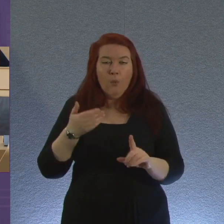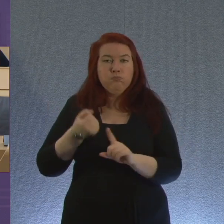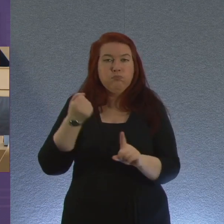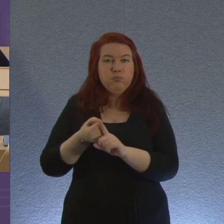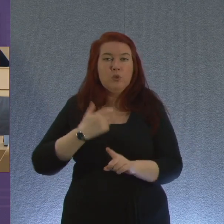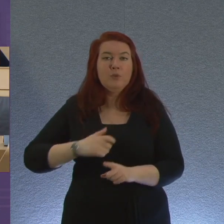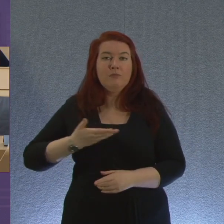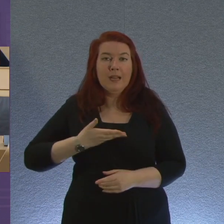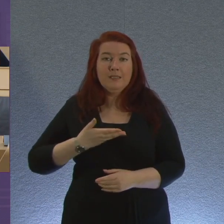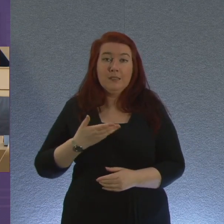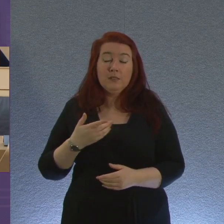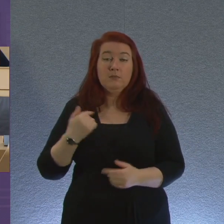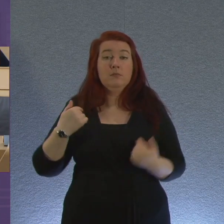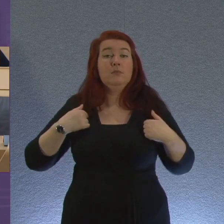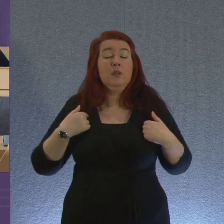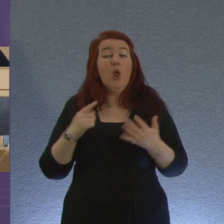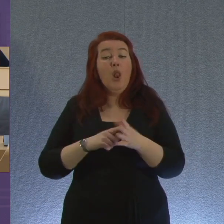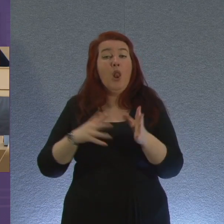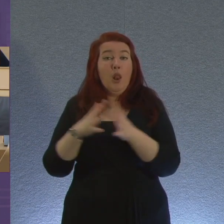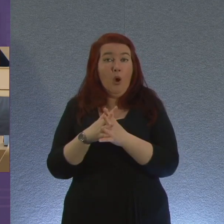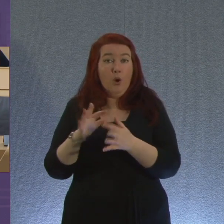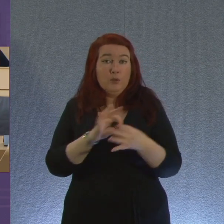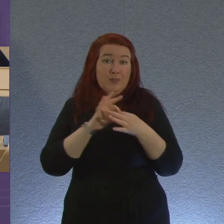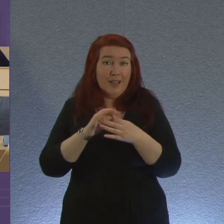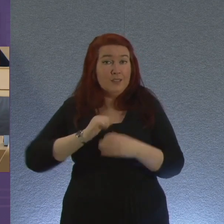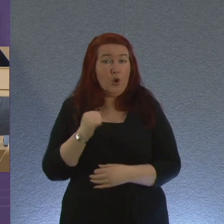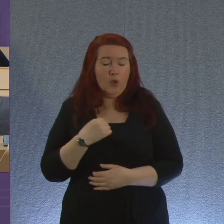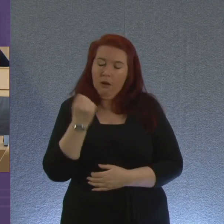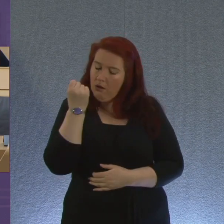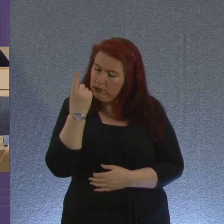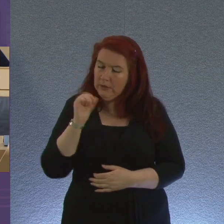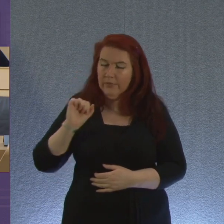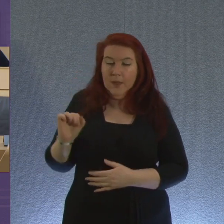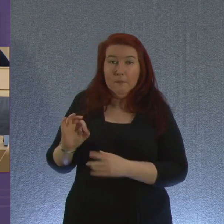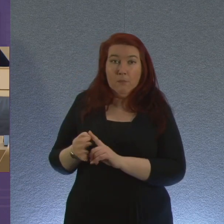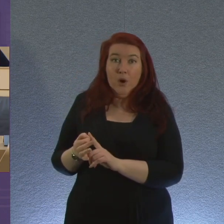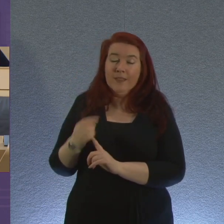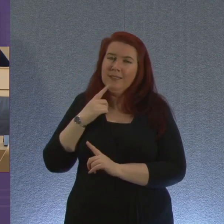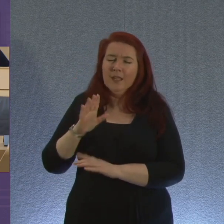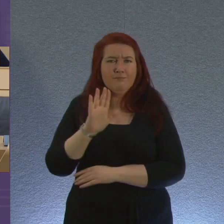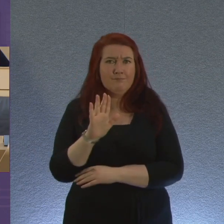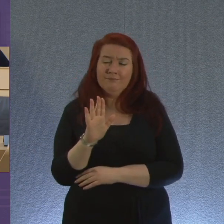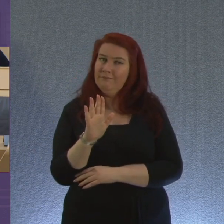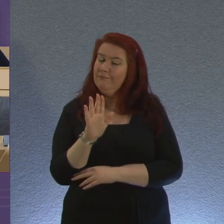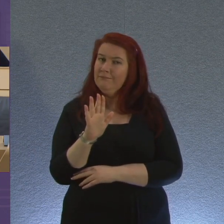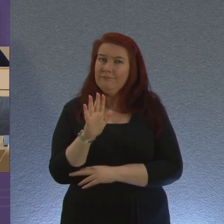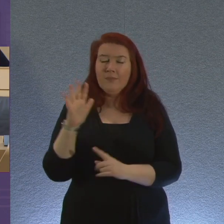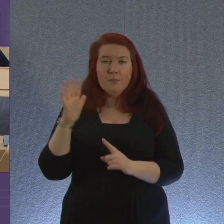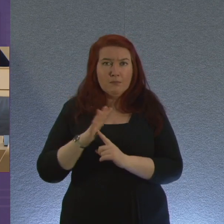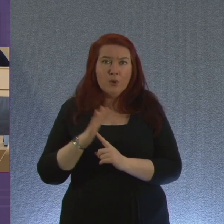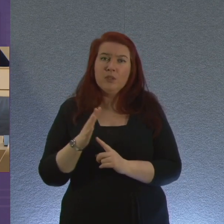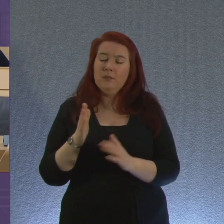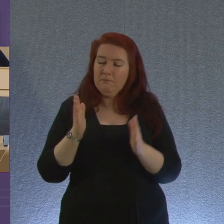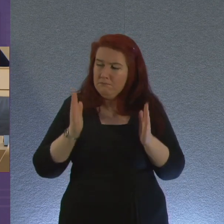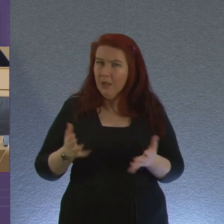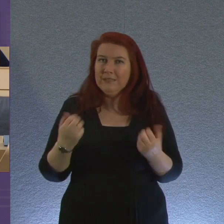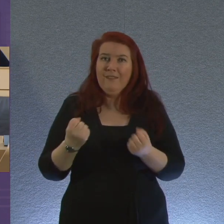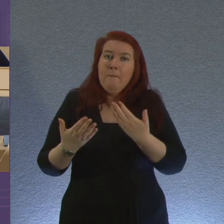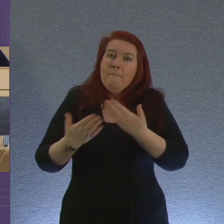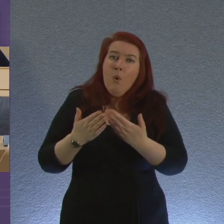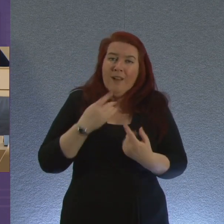that the Law Society of Scotland make a fair point when they say there is a need to have further